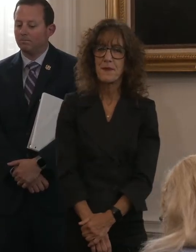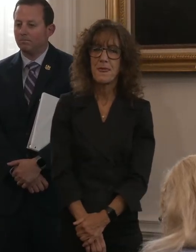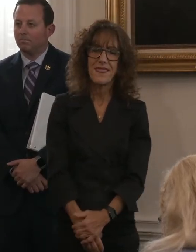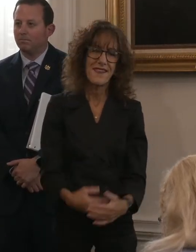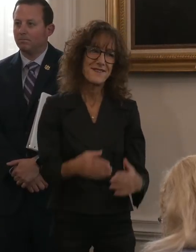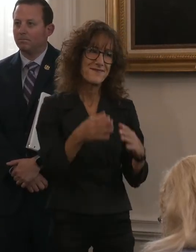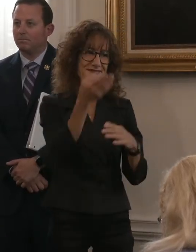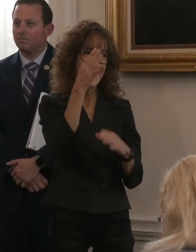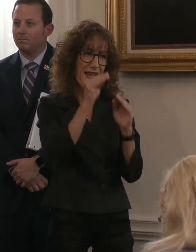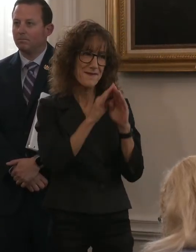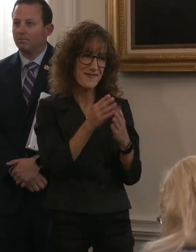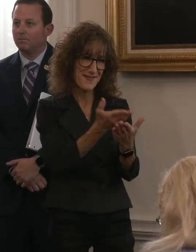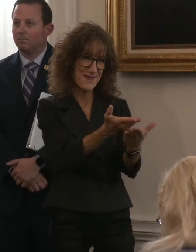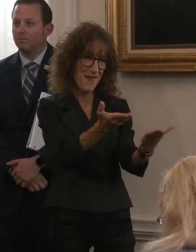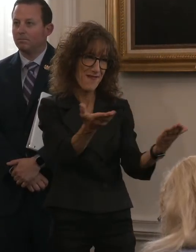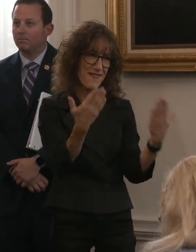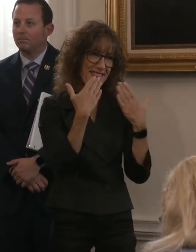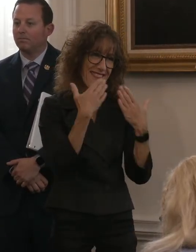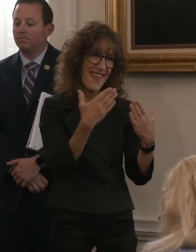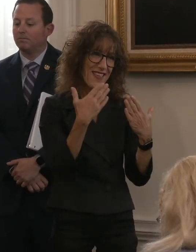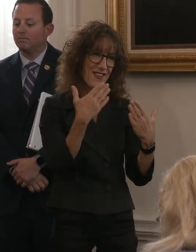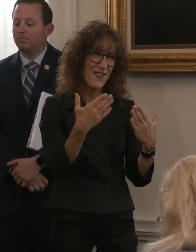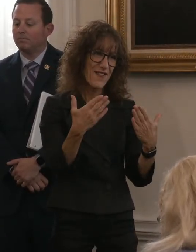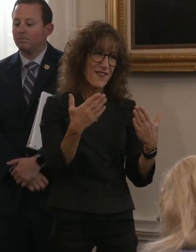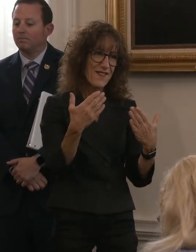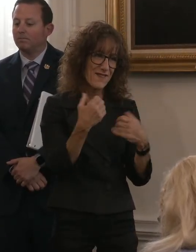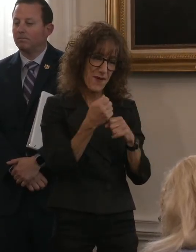God bless you all, and thank you for making us better.